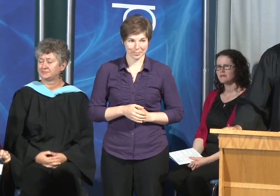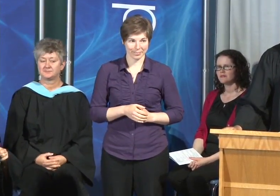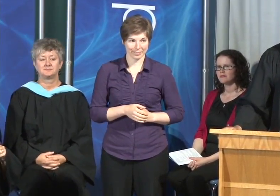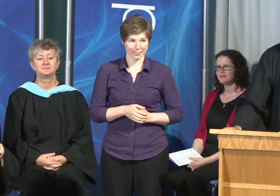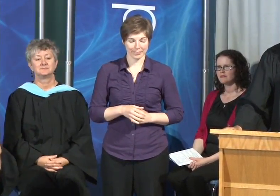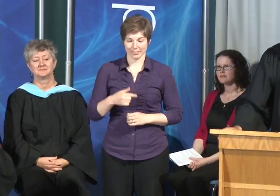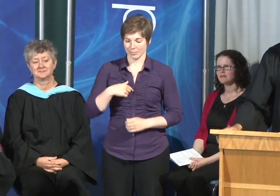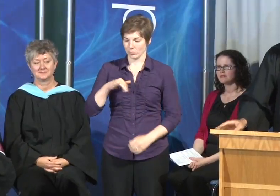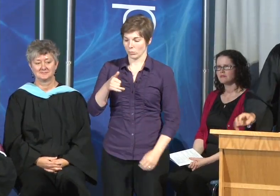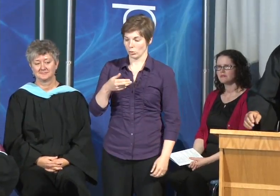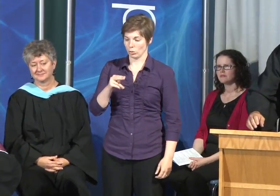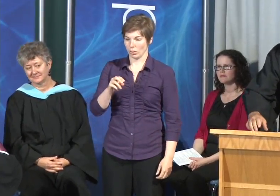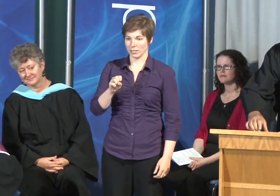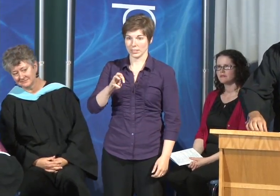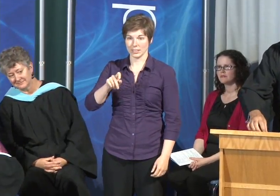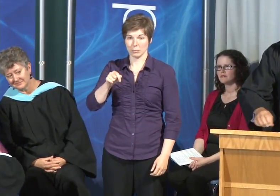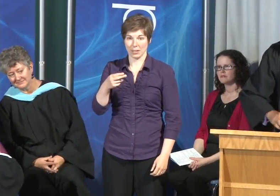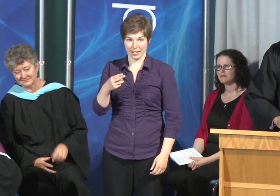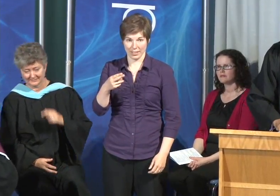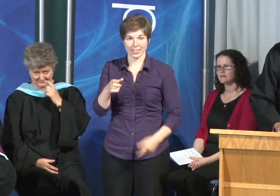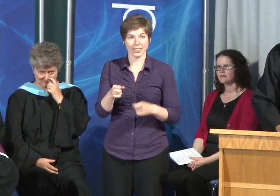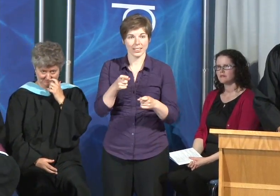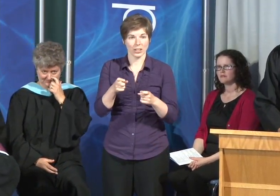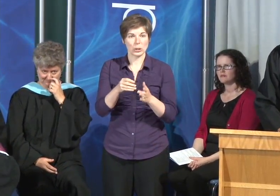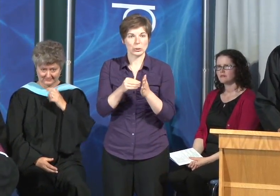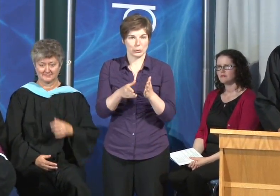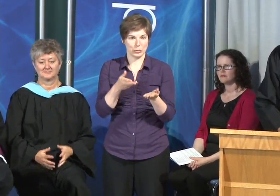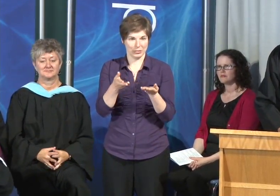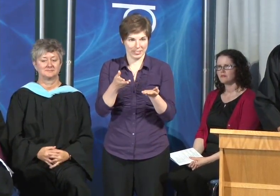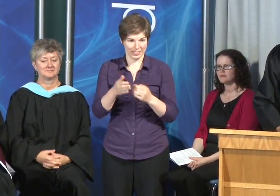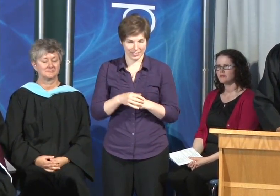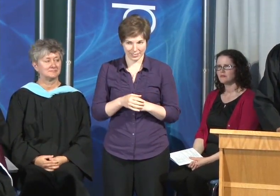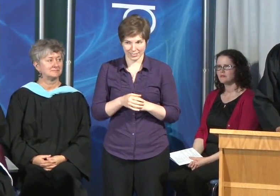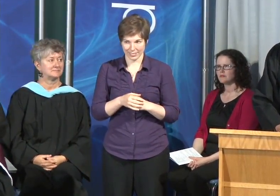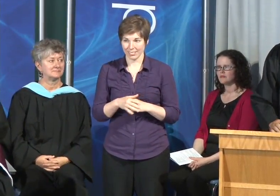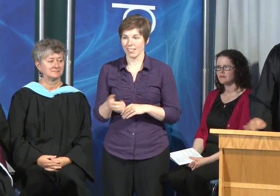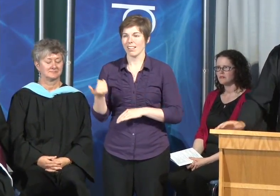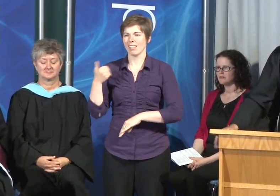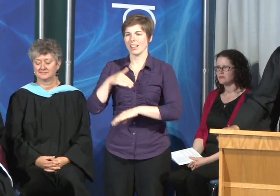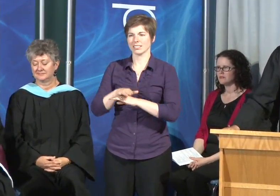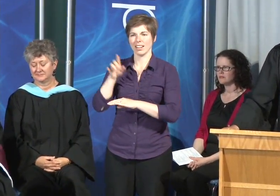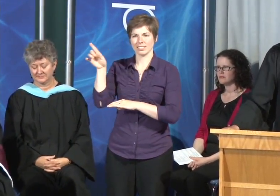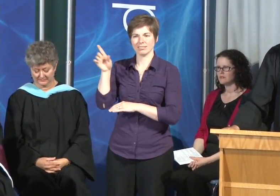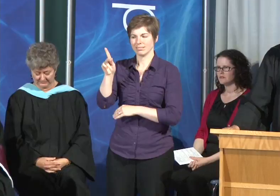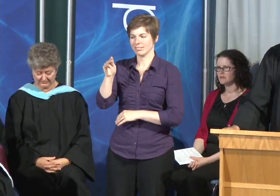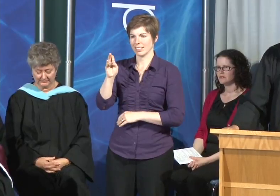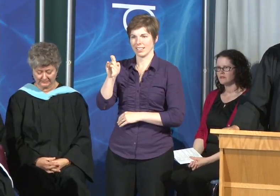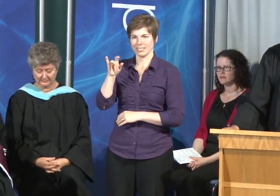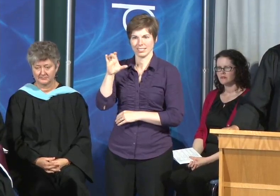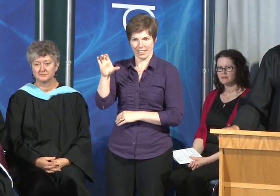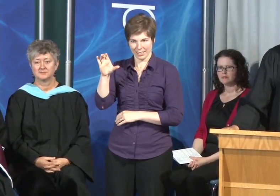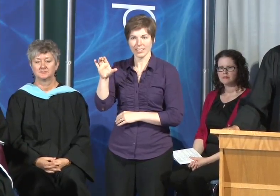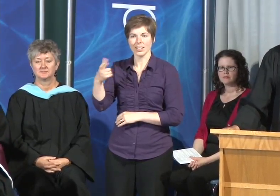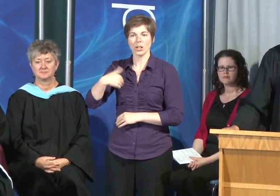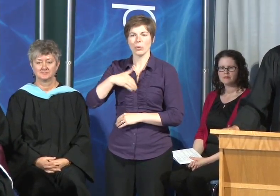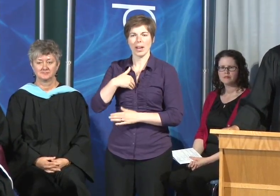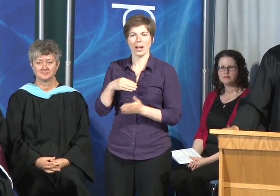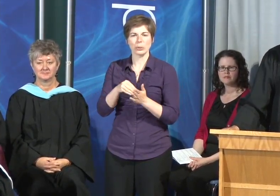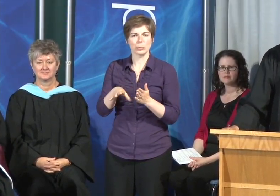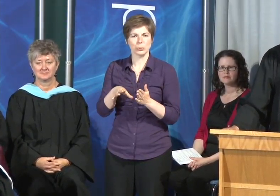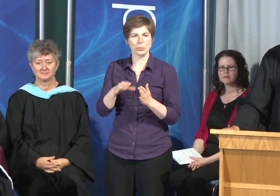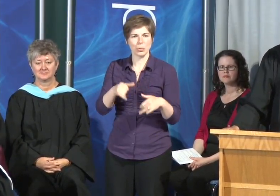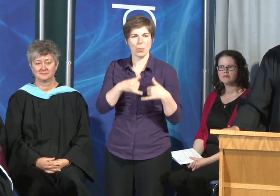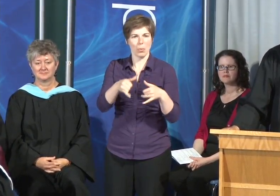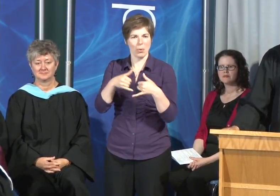I'm John Smith, the Manager of Student Services. Now, last evening over at the campus, we had our student awards ceremonies, and many